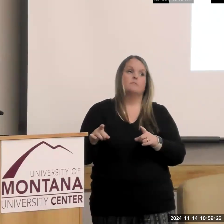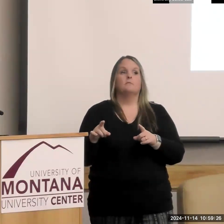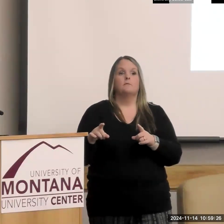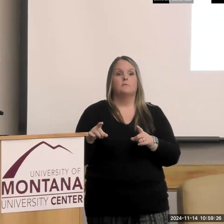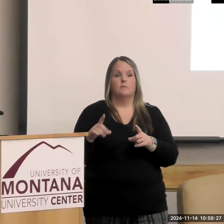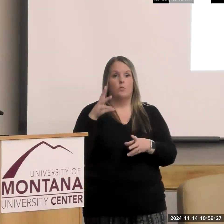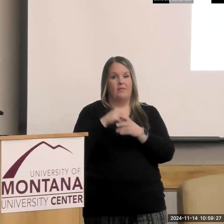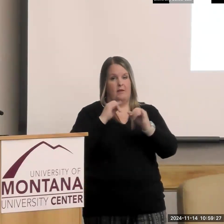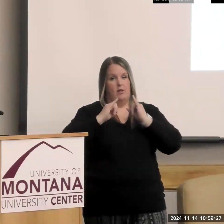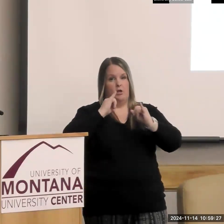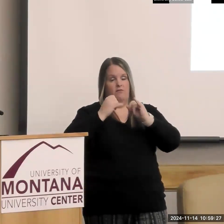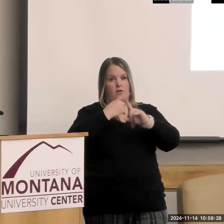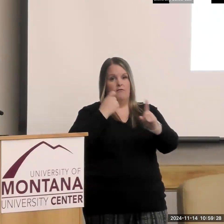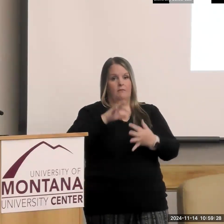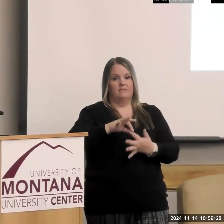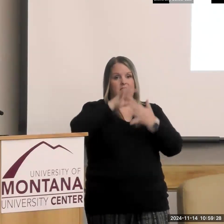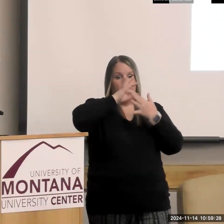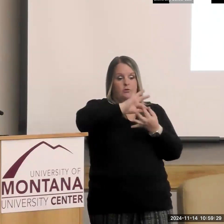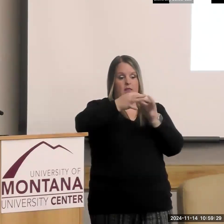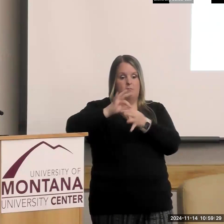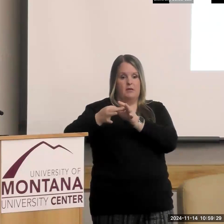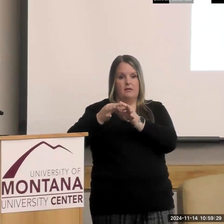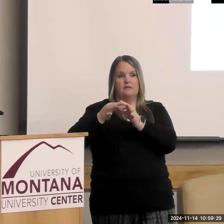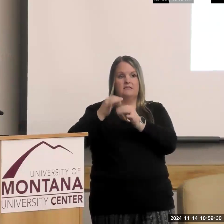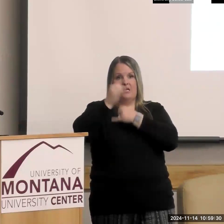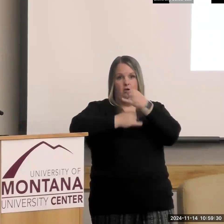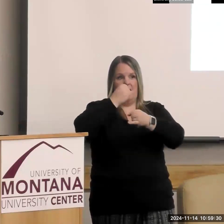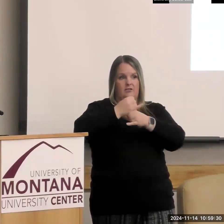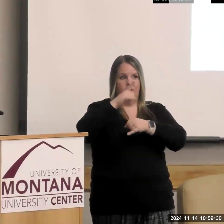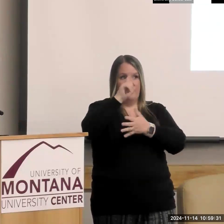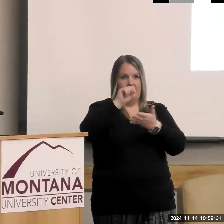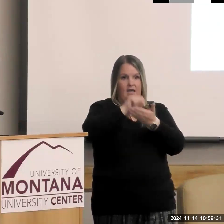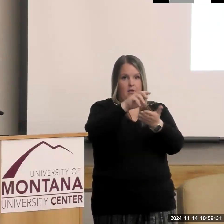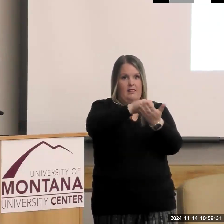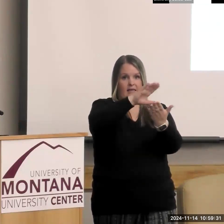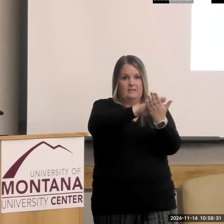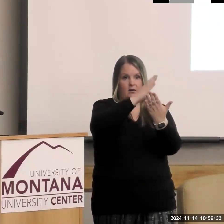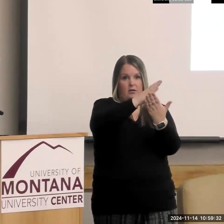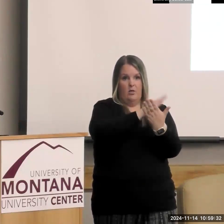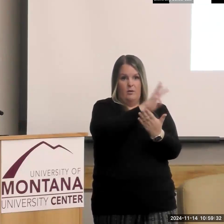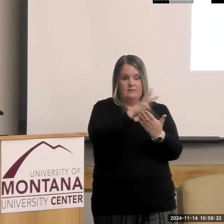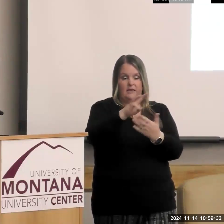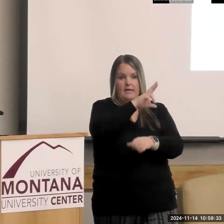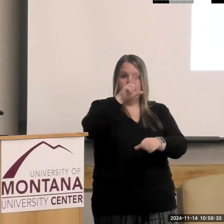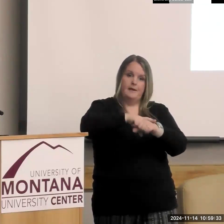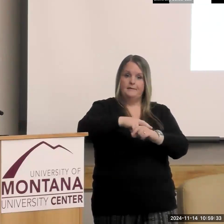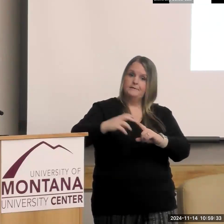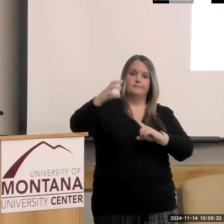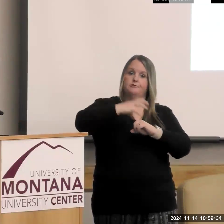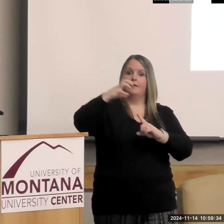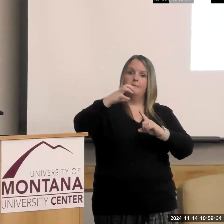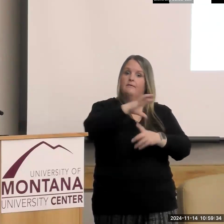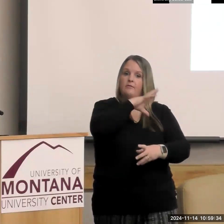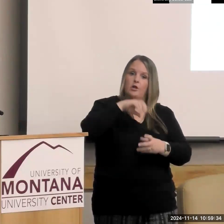being interviewed by Special Olympics International at that time and were listed on their webpage as a national champion for inclusion in public